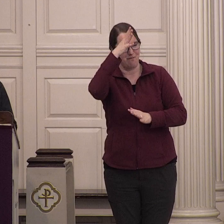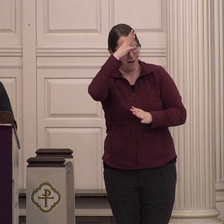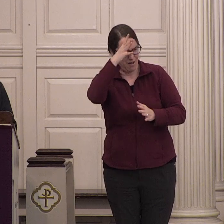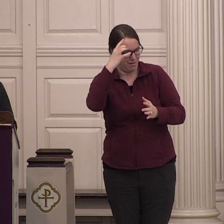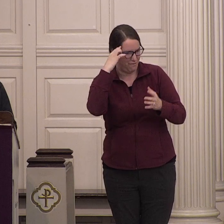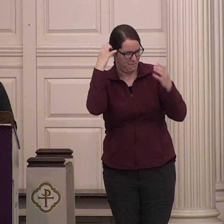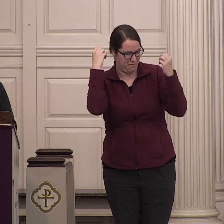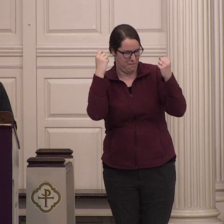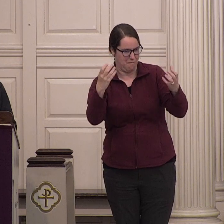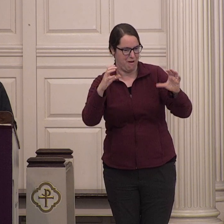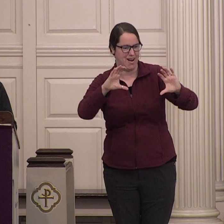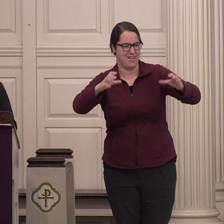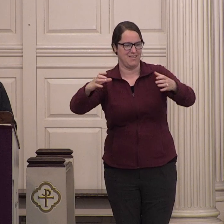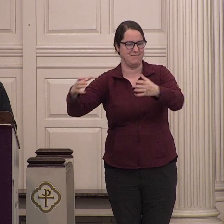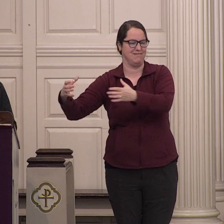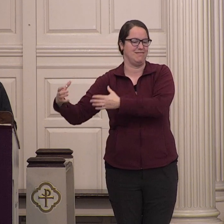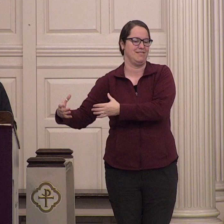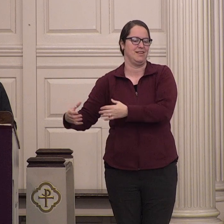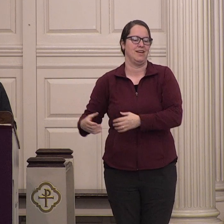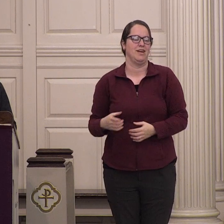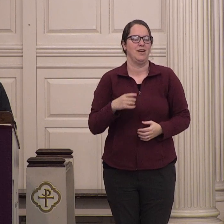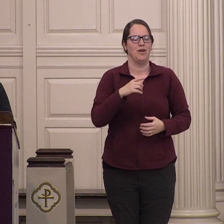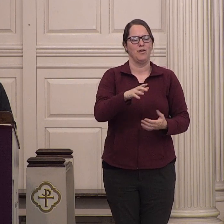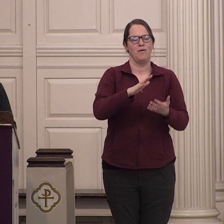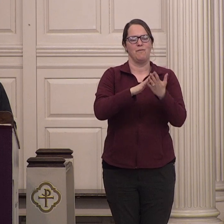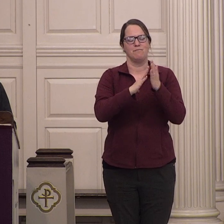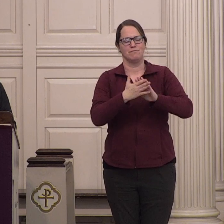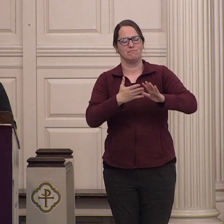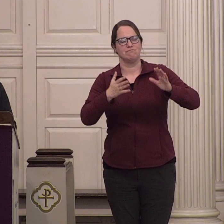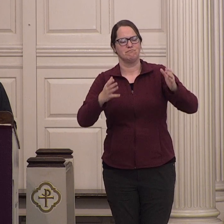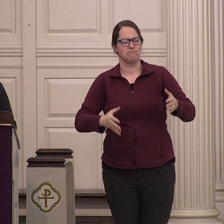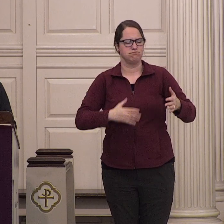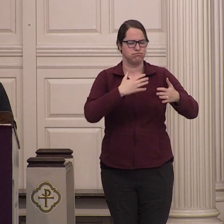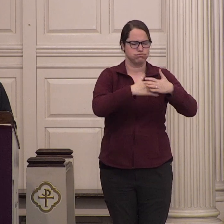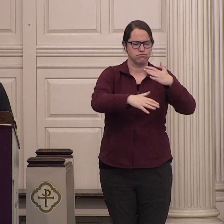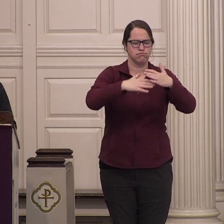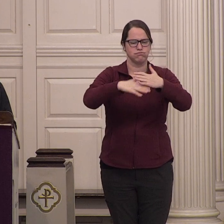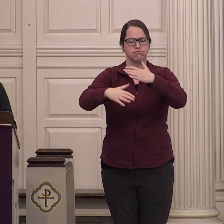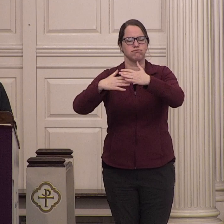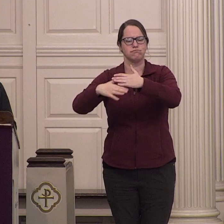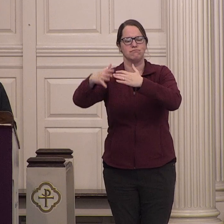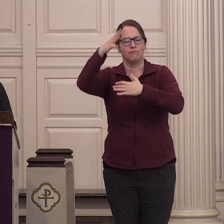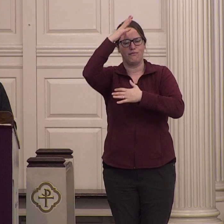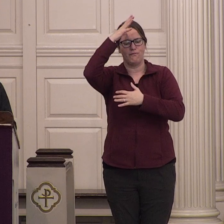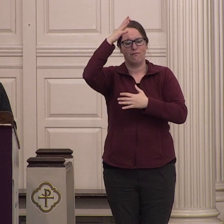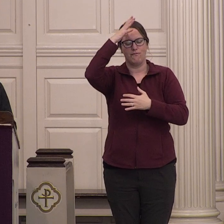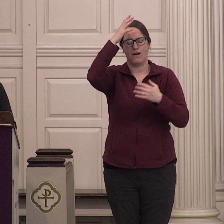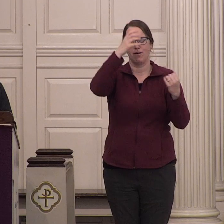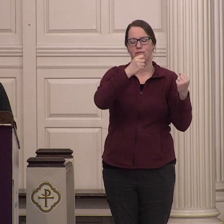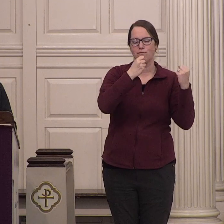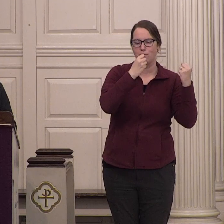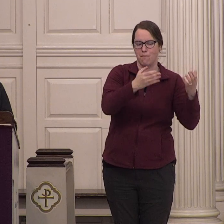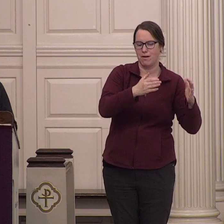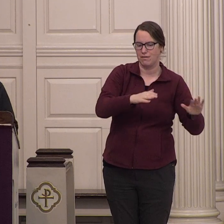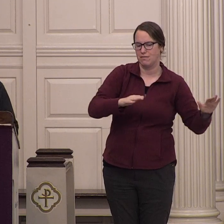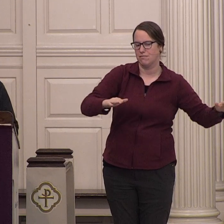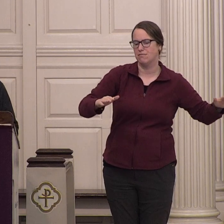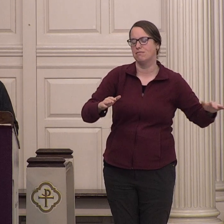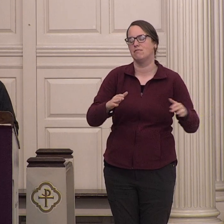I will render you exceedingly fertile. I will make nations of you. Kings shall